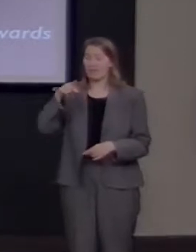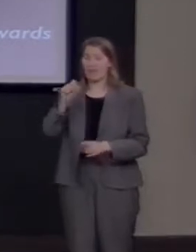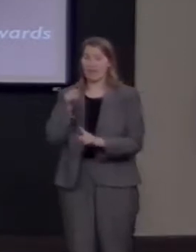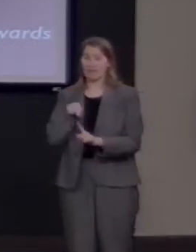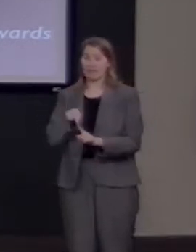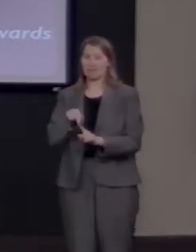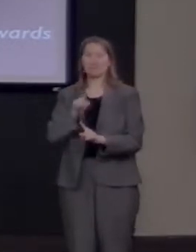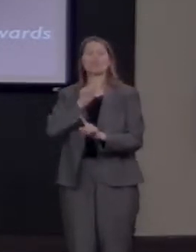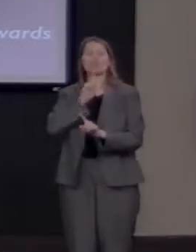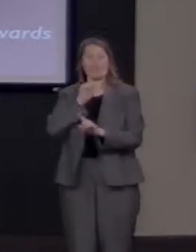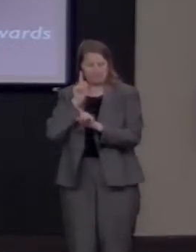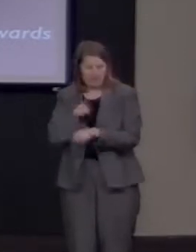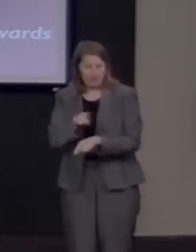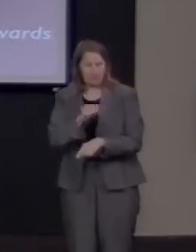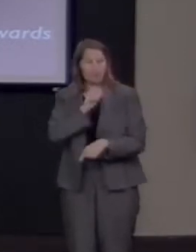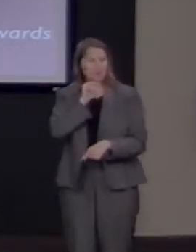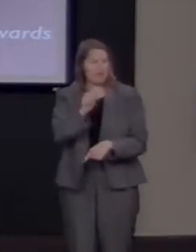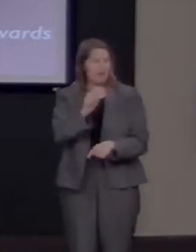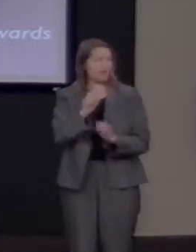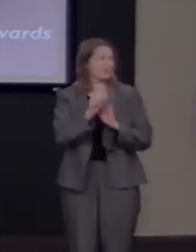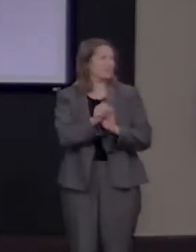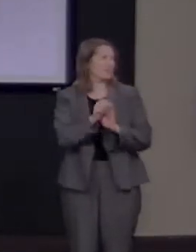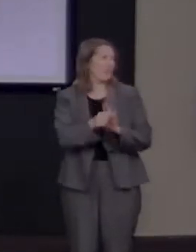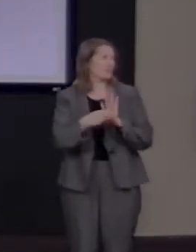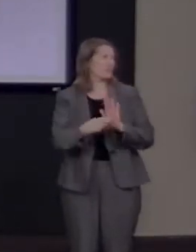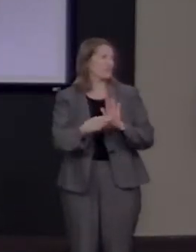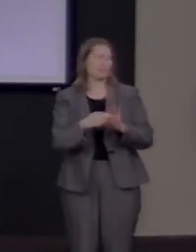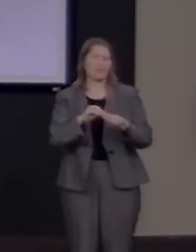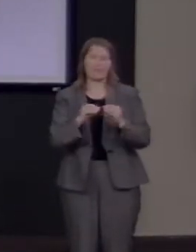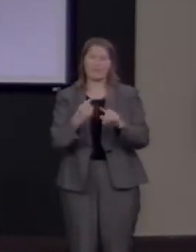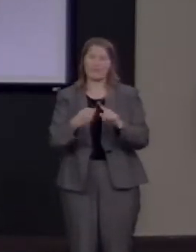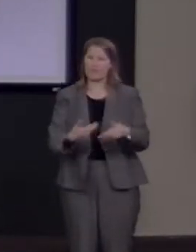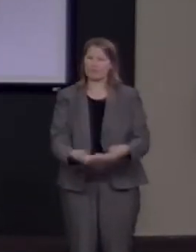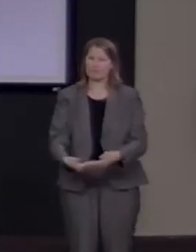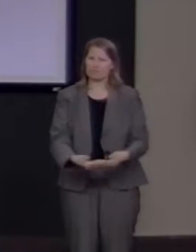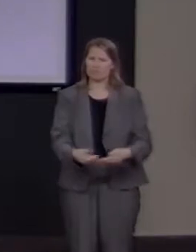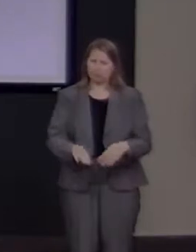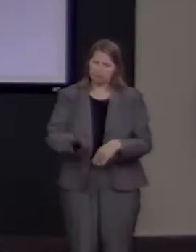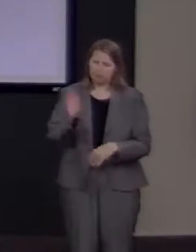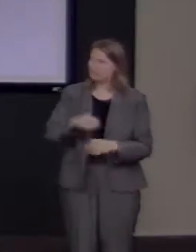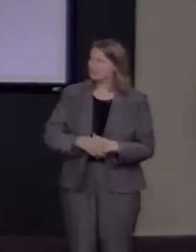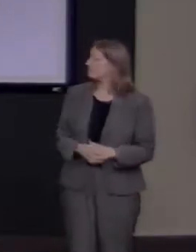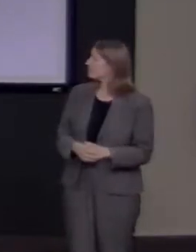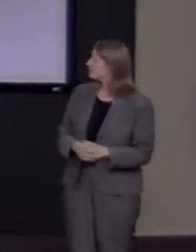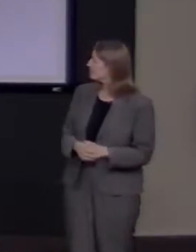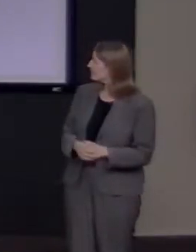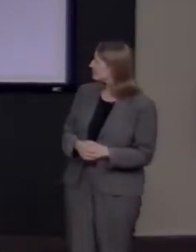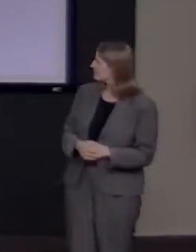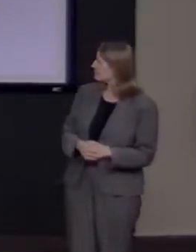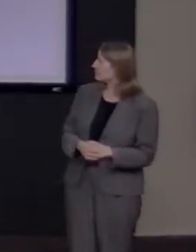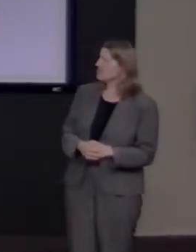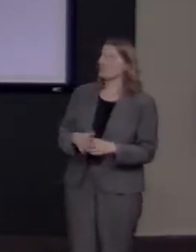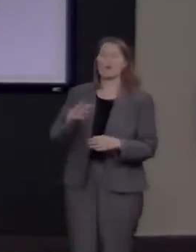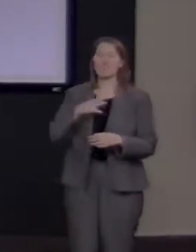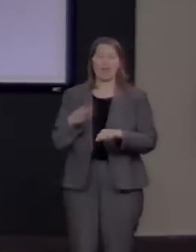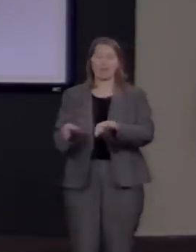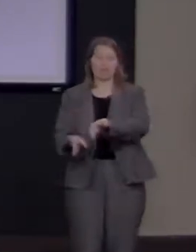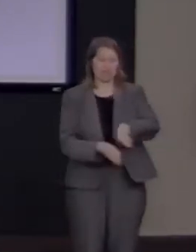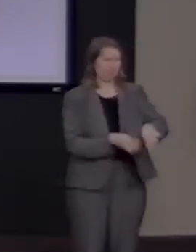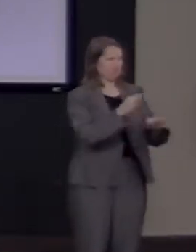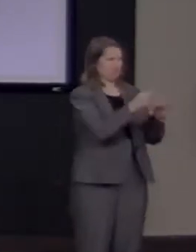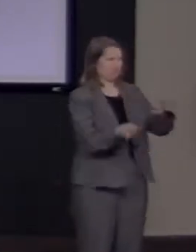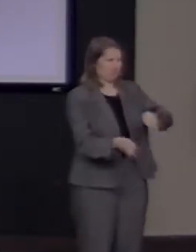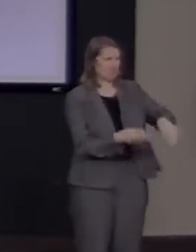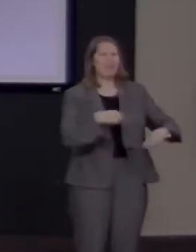to non-symbolic representations of number from infancy onwards. When we look for symbolic number in the brain, what